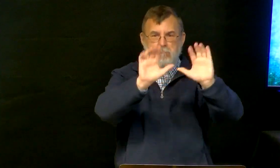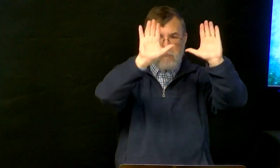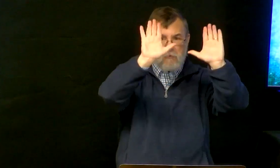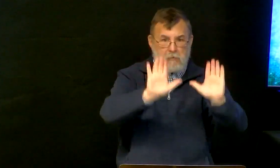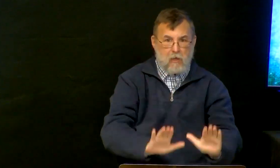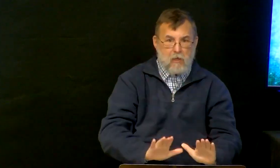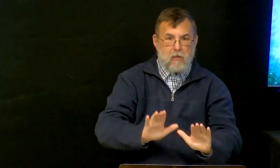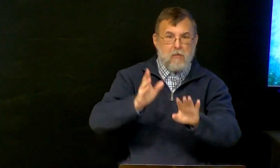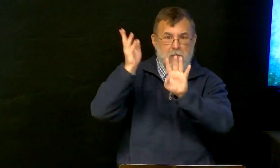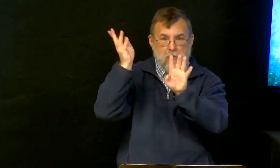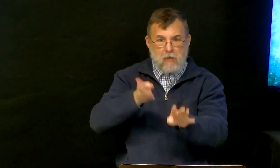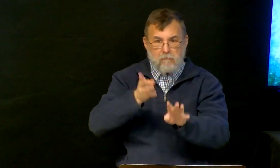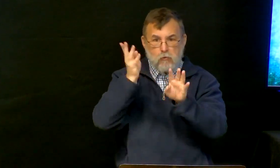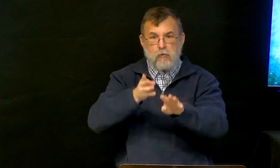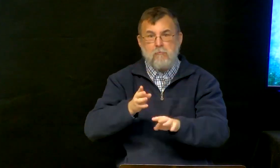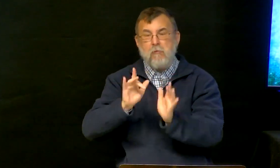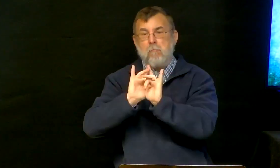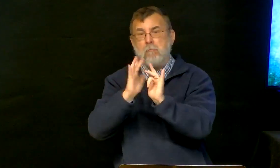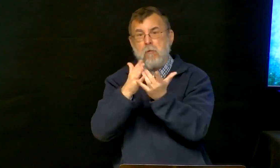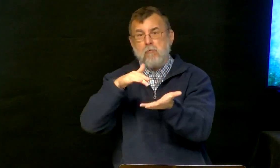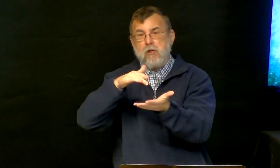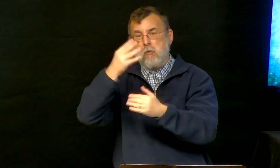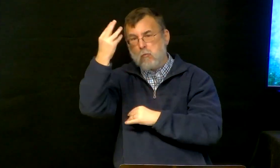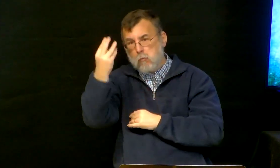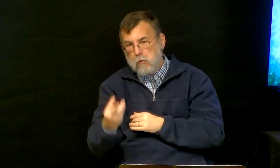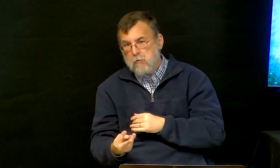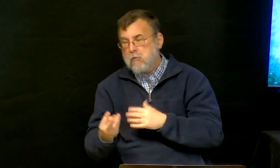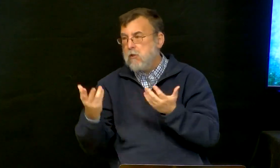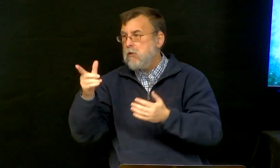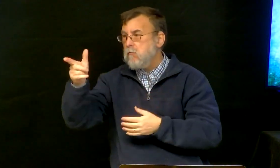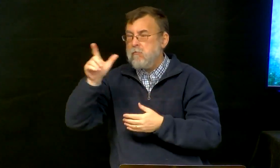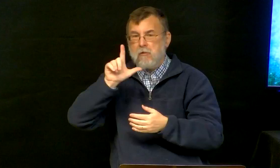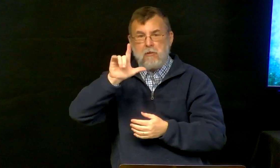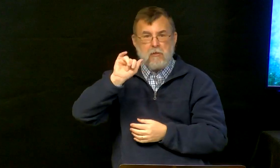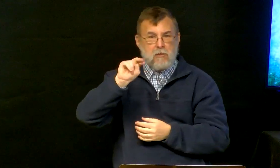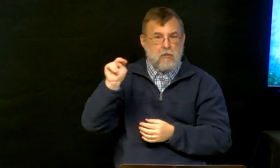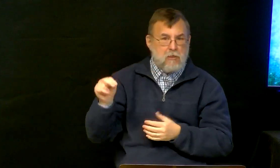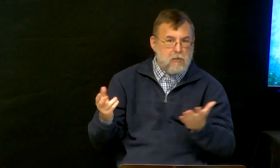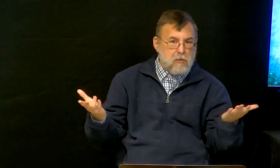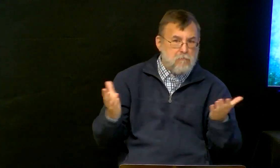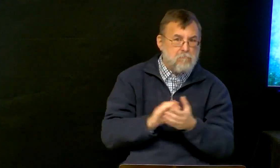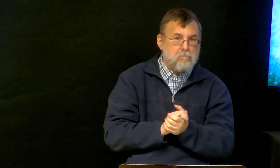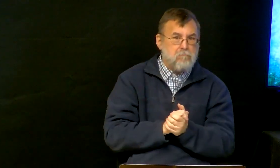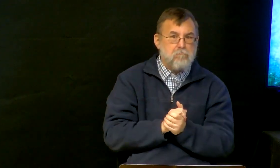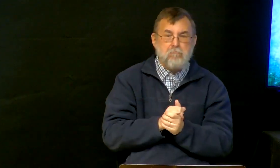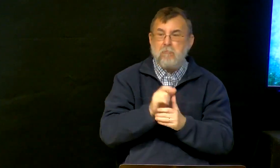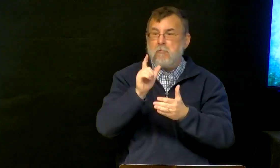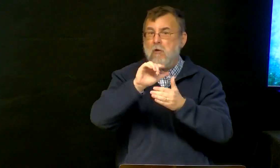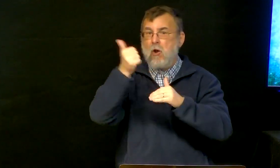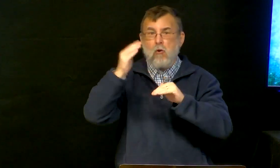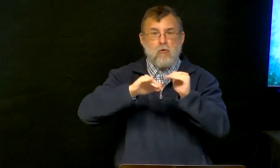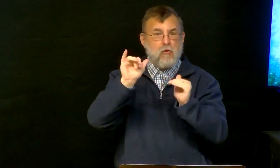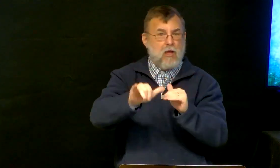no announcements today, but every Sunday we are downloading, and we have our Bible study. Lynn leads a Bible study on